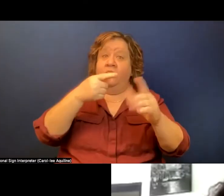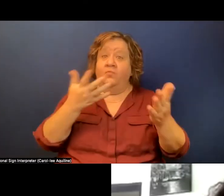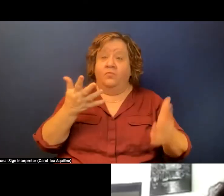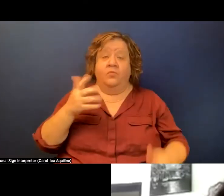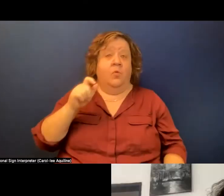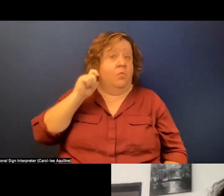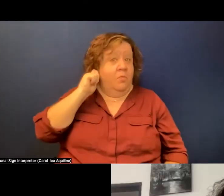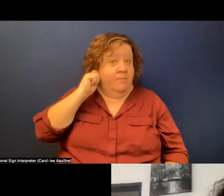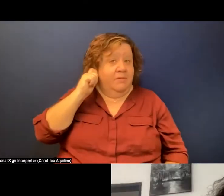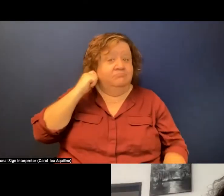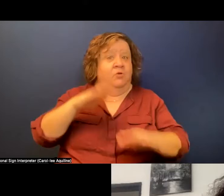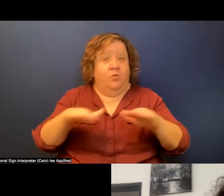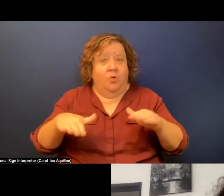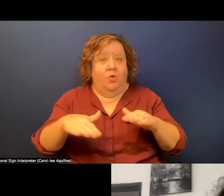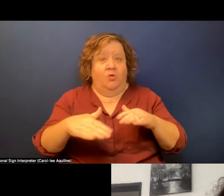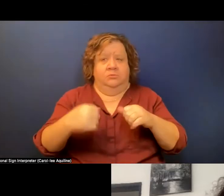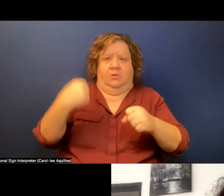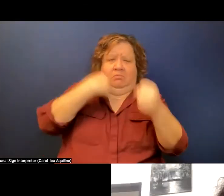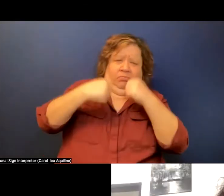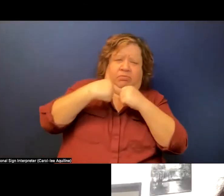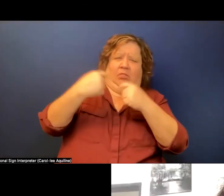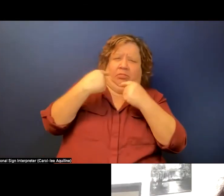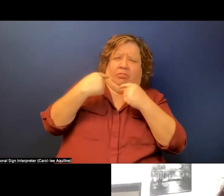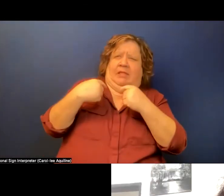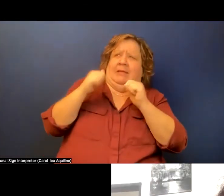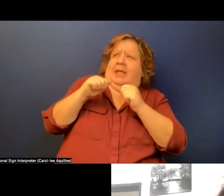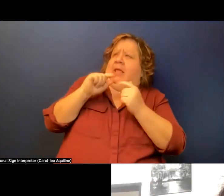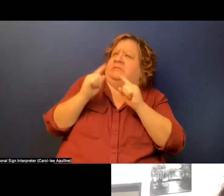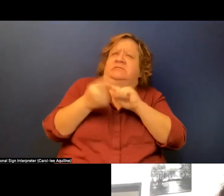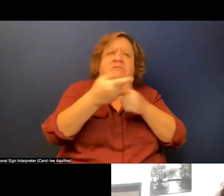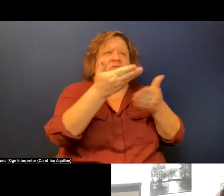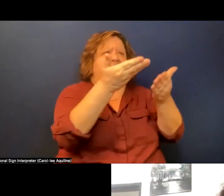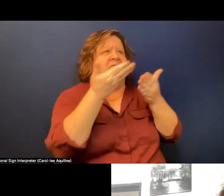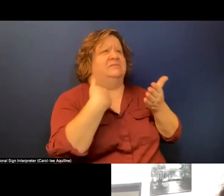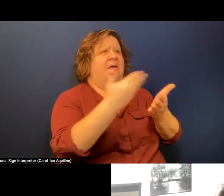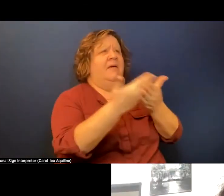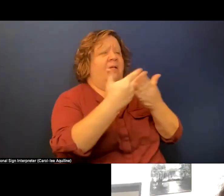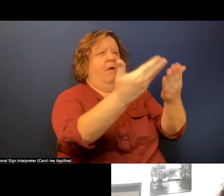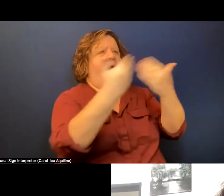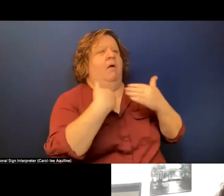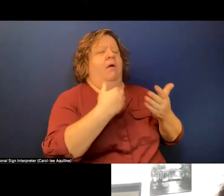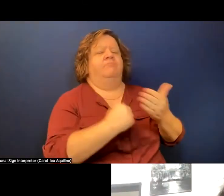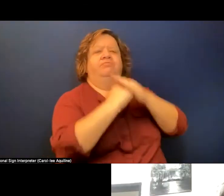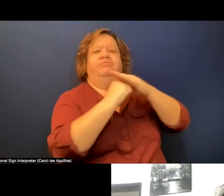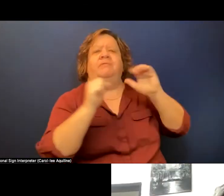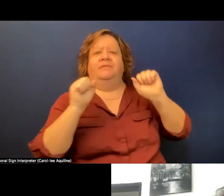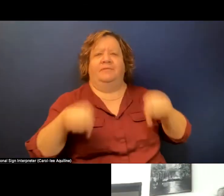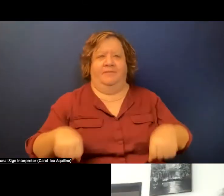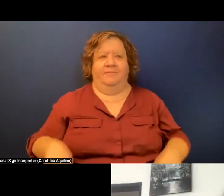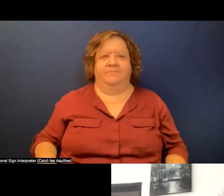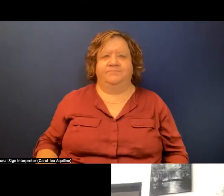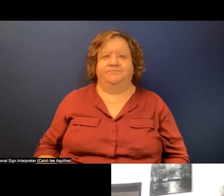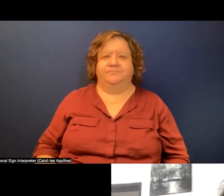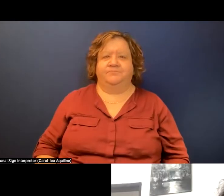available services in their communities. As of today, UNABU, in partnership with Disabilities Rights